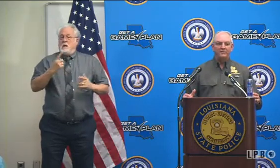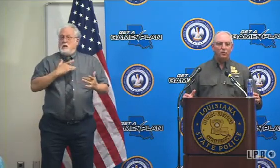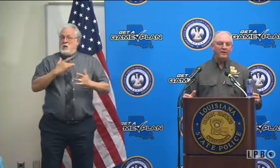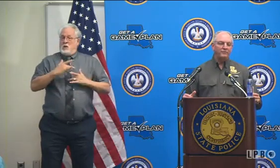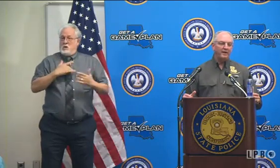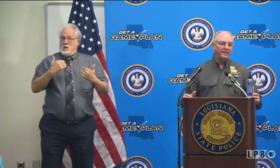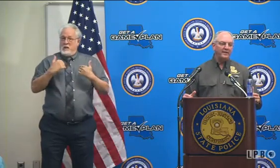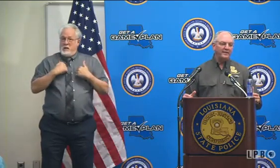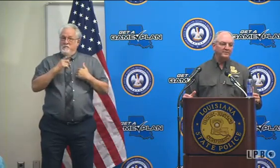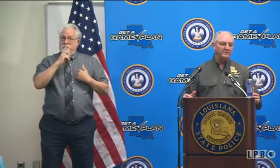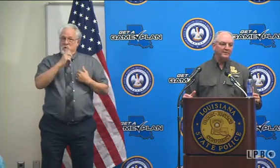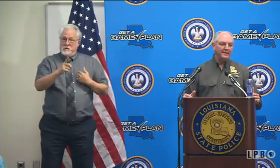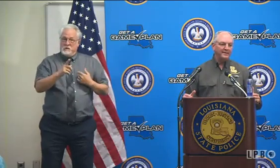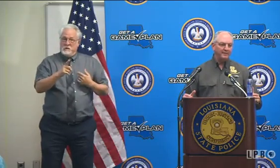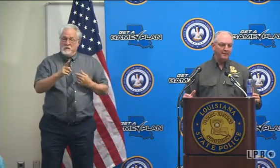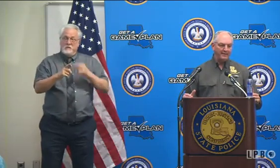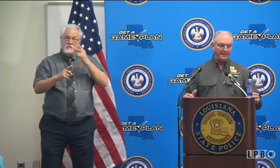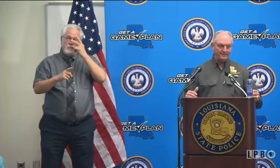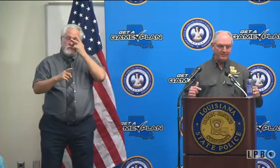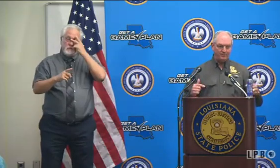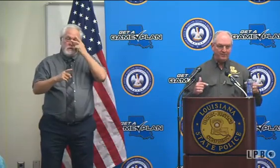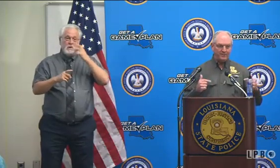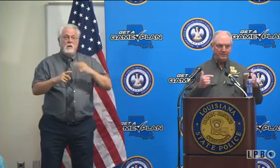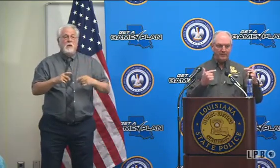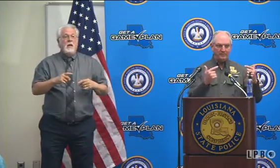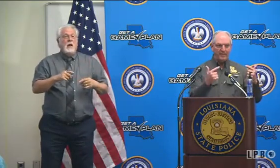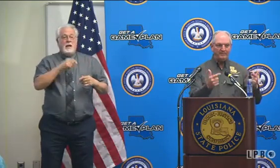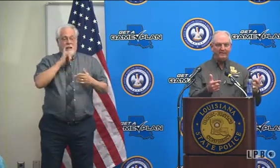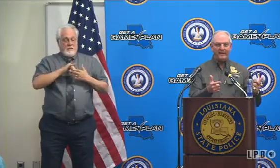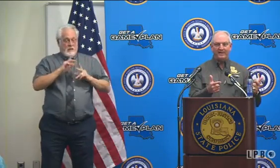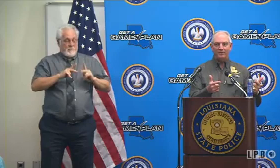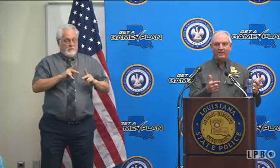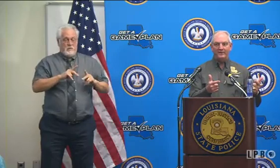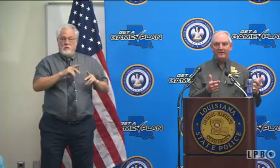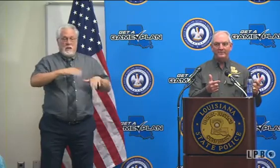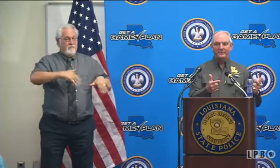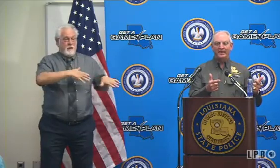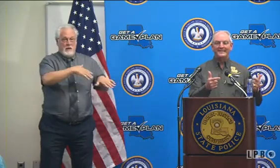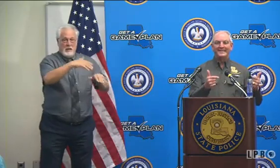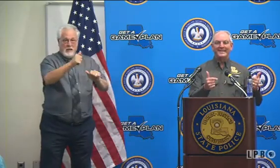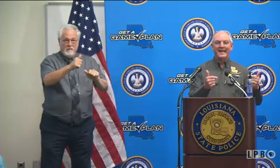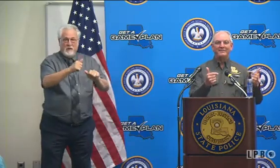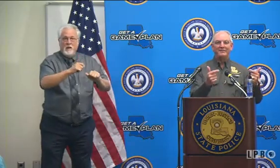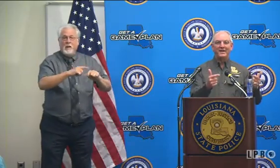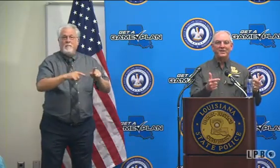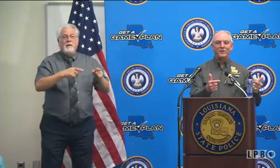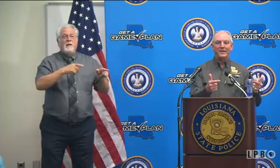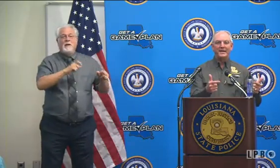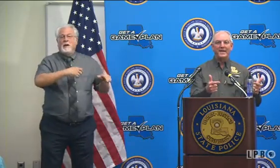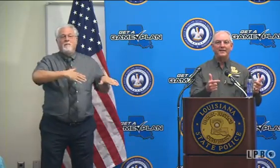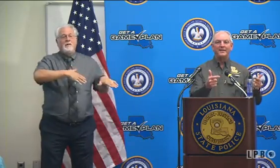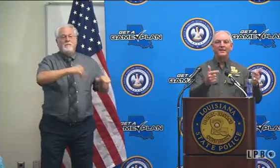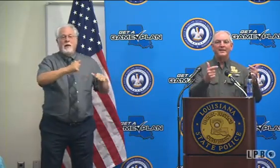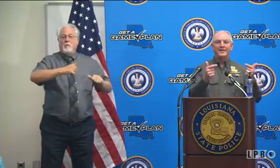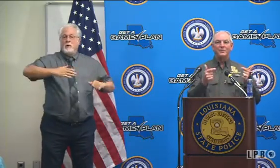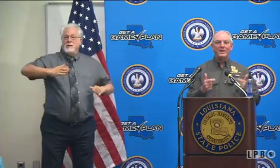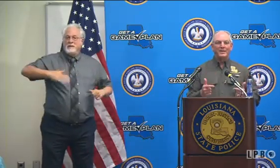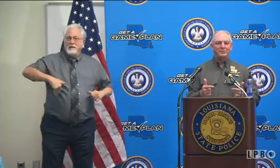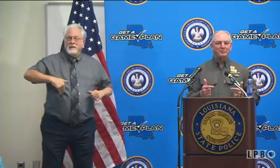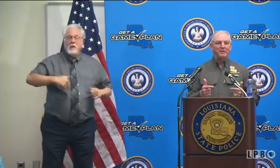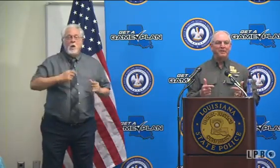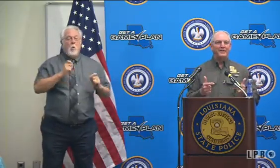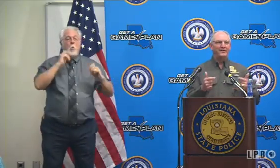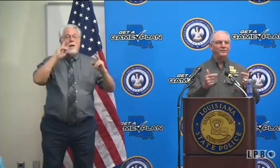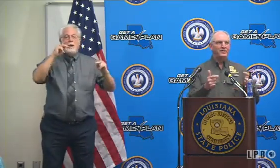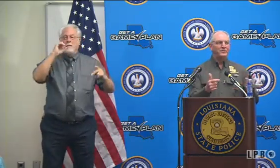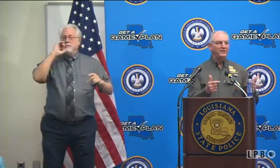that I have, quite frankly, is that not so much that the people haven't evacuated, it's that they haven't evacuated yet. They wake